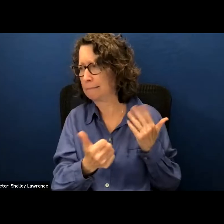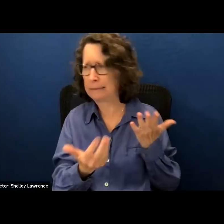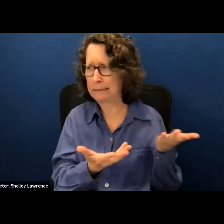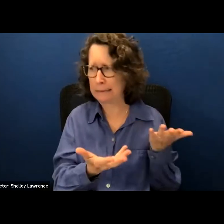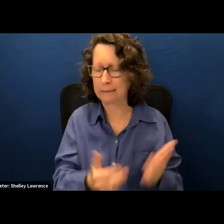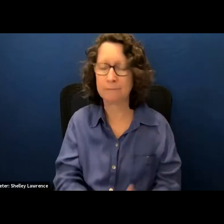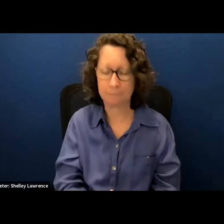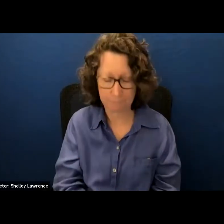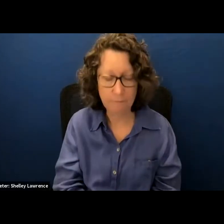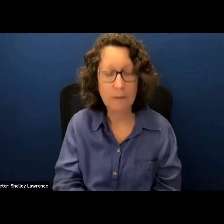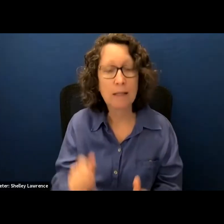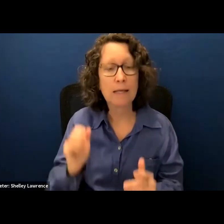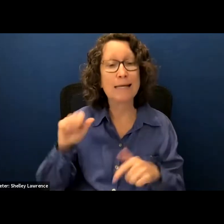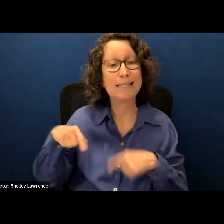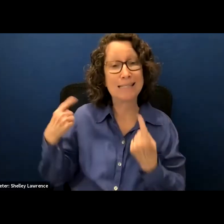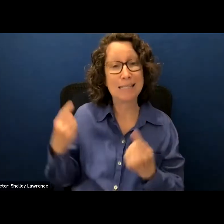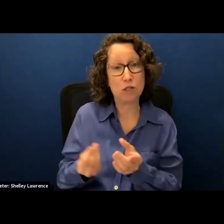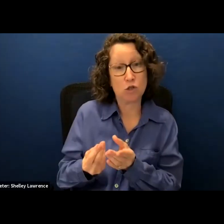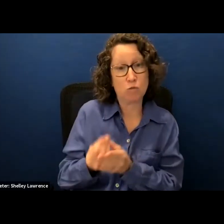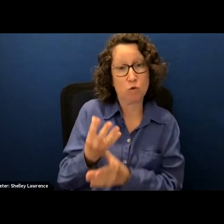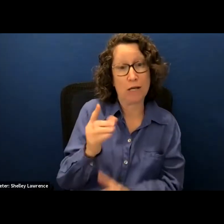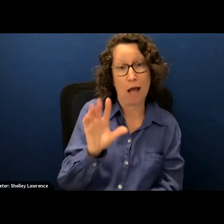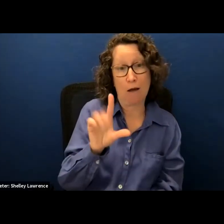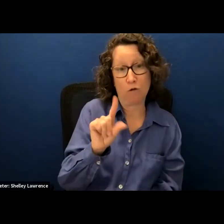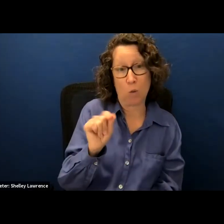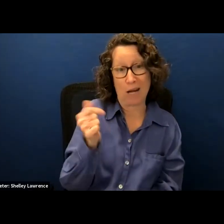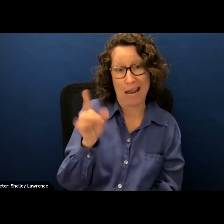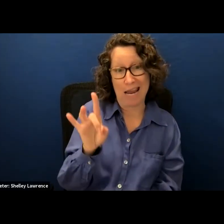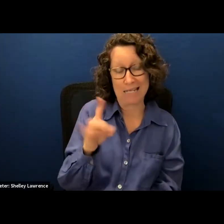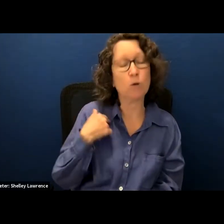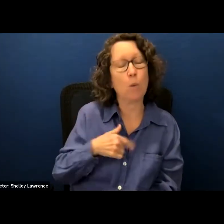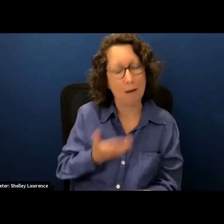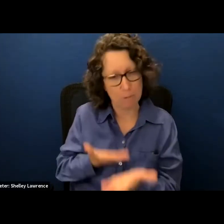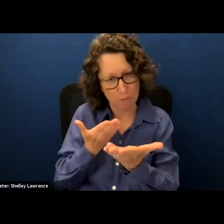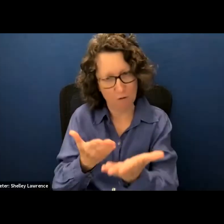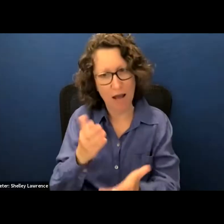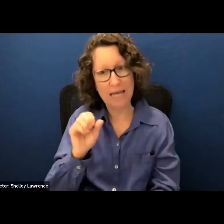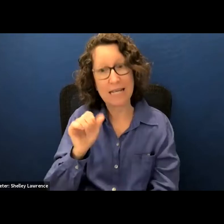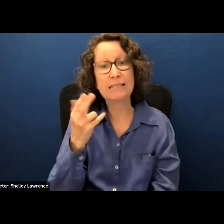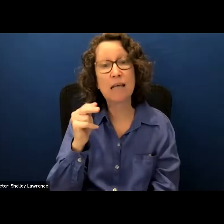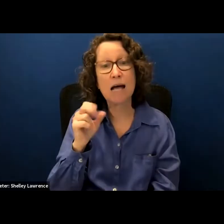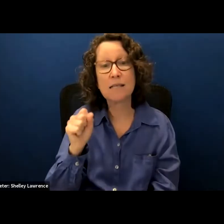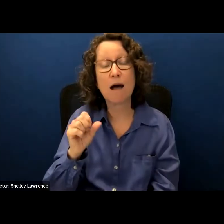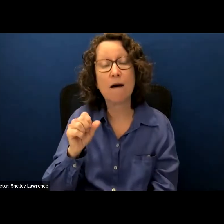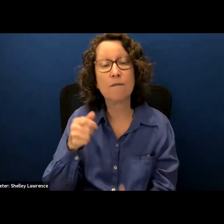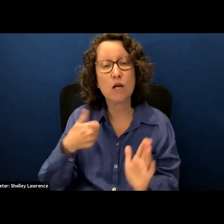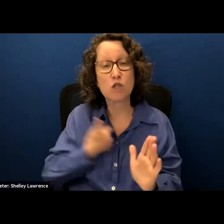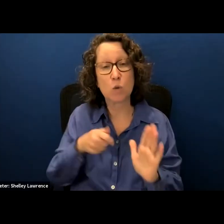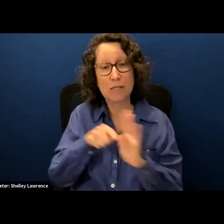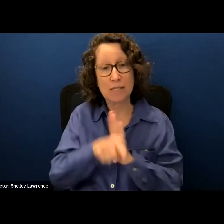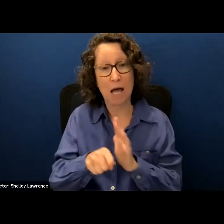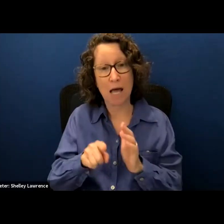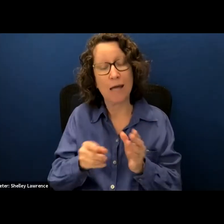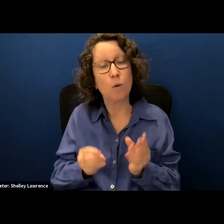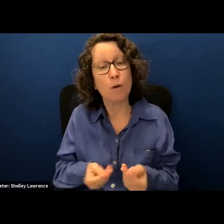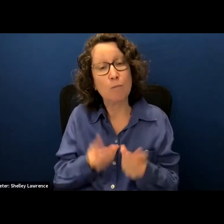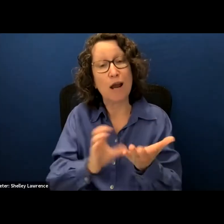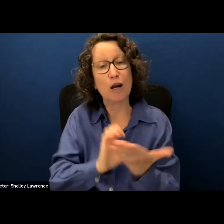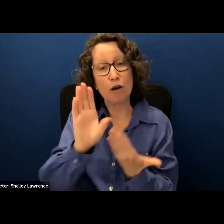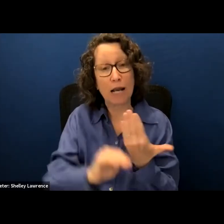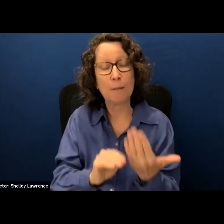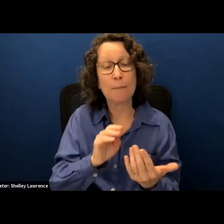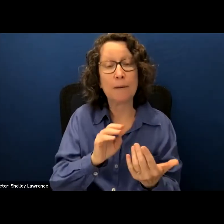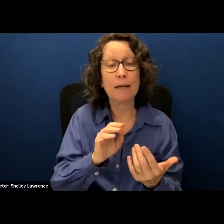And since spring of 2018, we've been providing the signs of suicide curriculum and screening to our students in grades